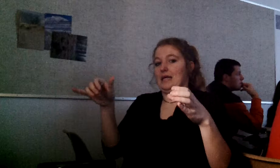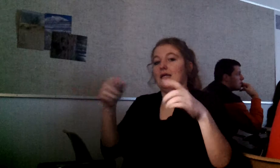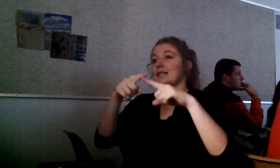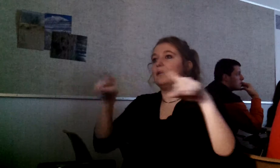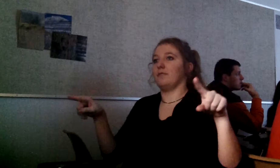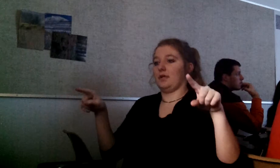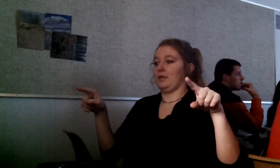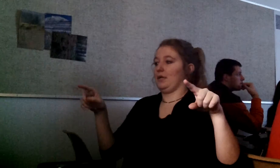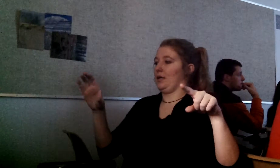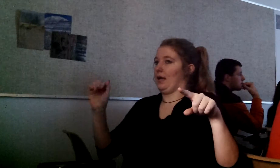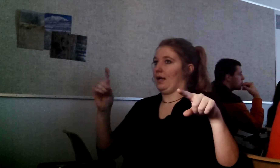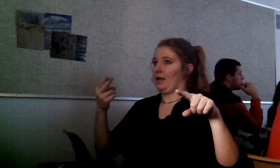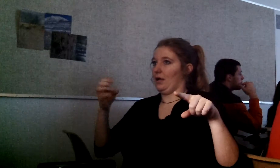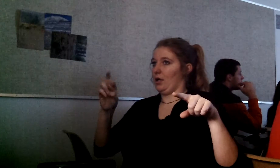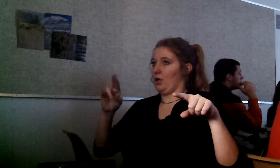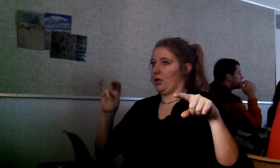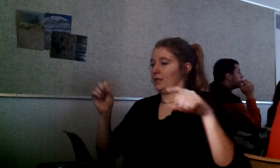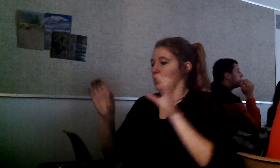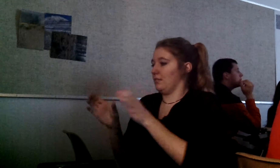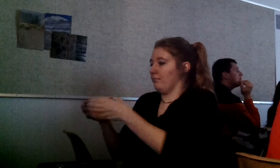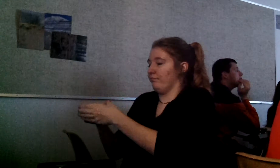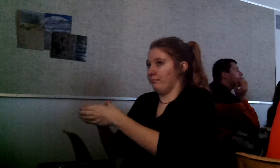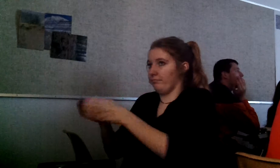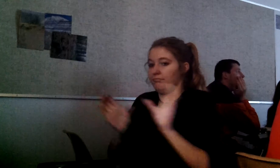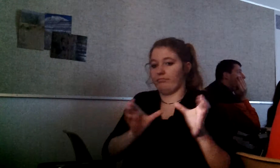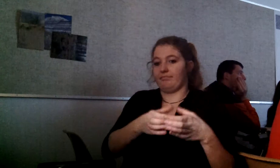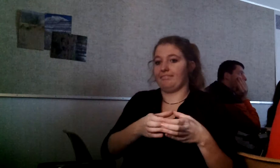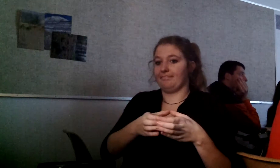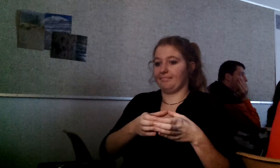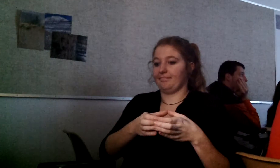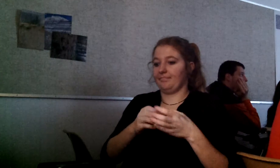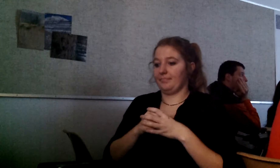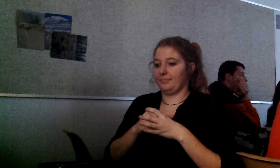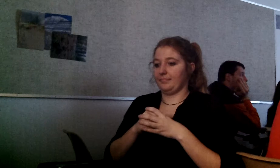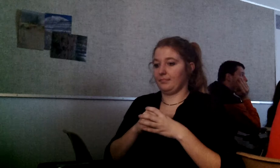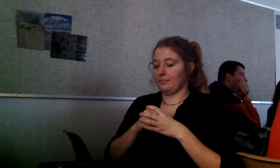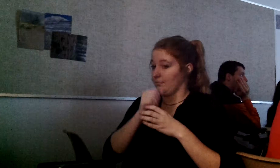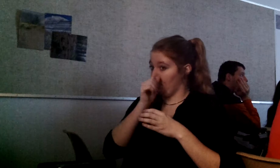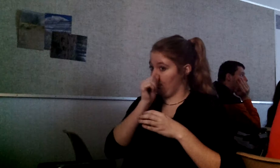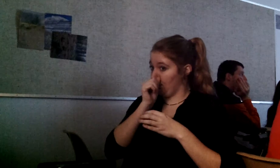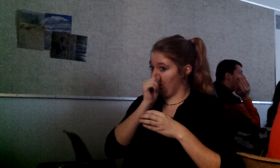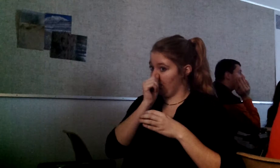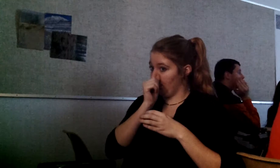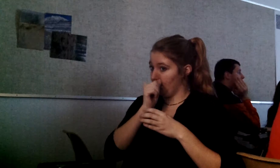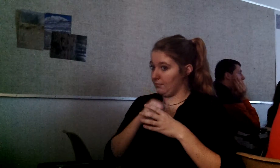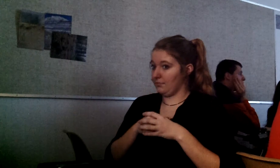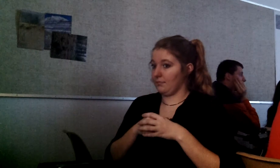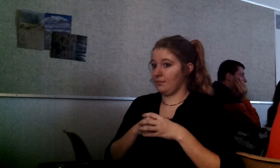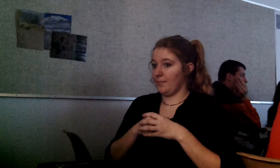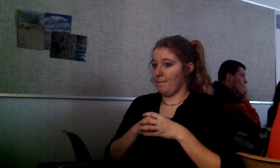During the neurulation stage of embryonic development, a population of ectodermal cells initially presenting E-cadherin